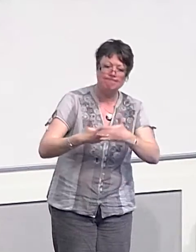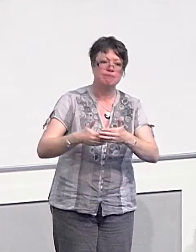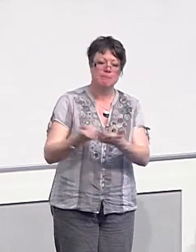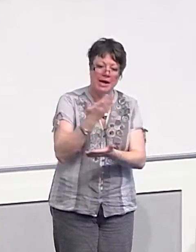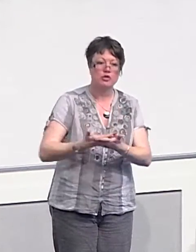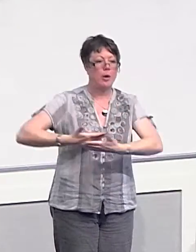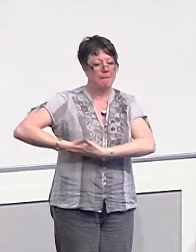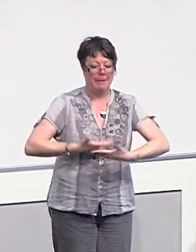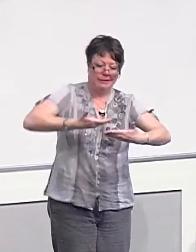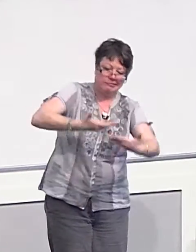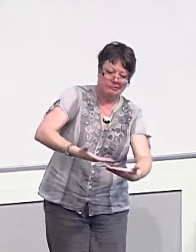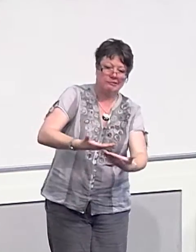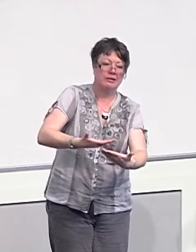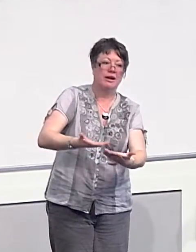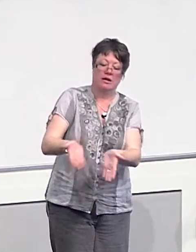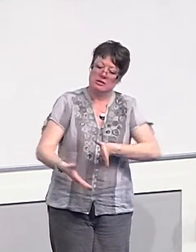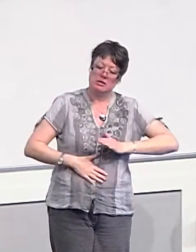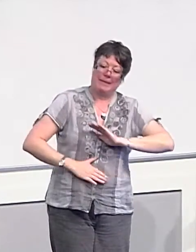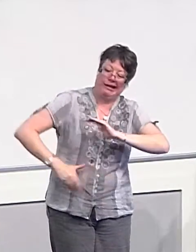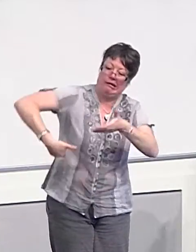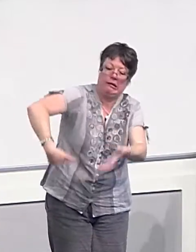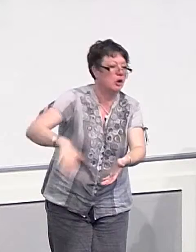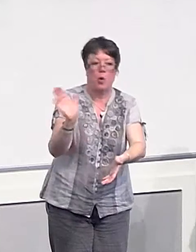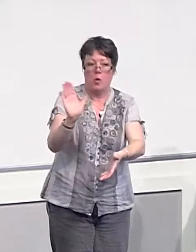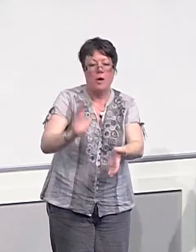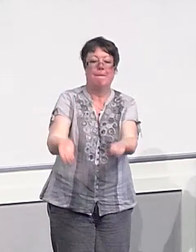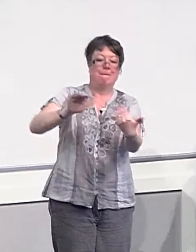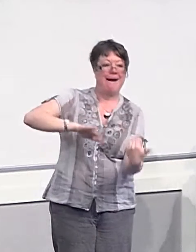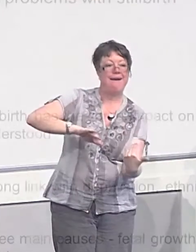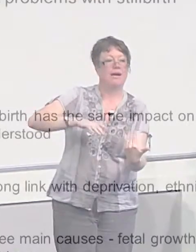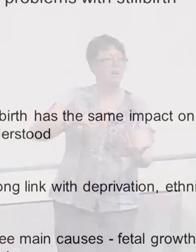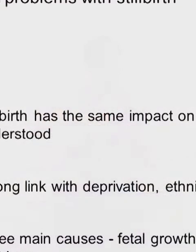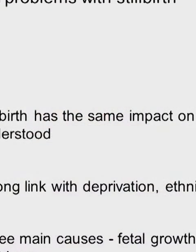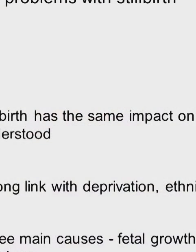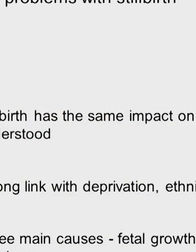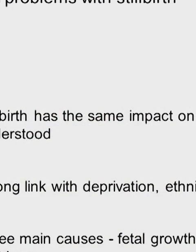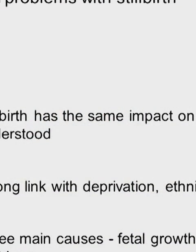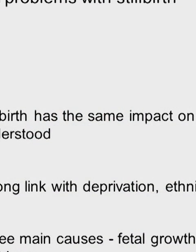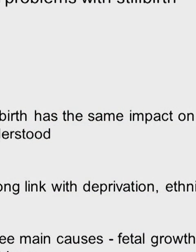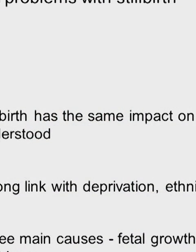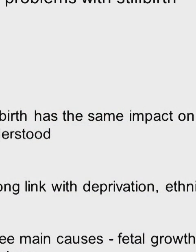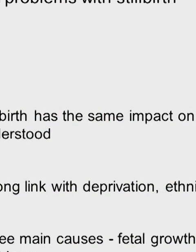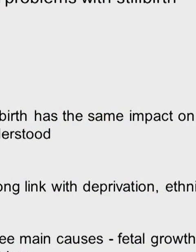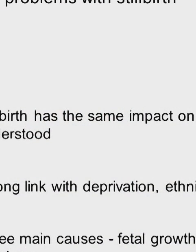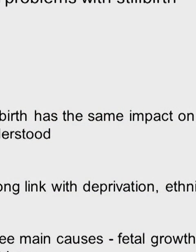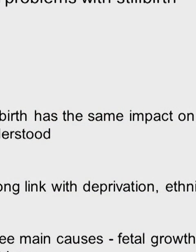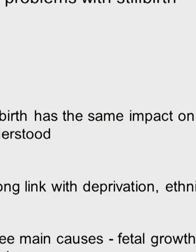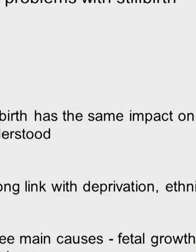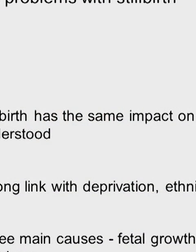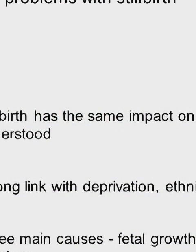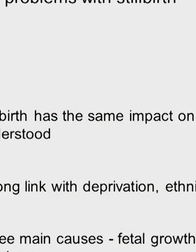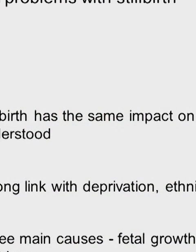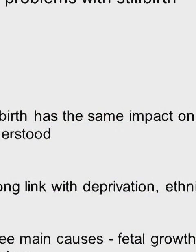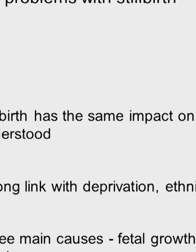stillbirth. So something is, why haven't we taken it seriously in the past? Well, it's